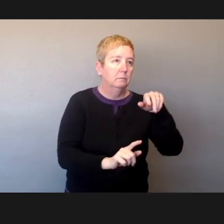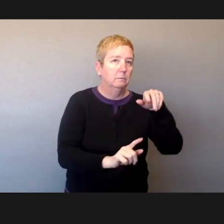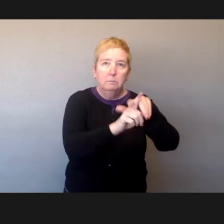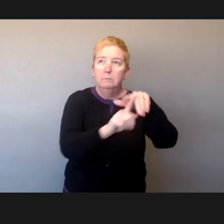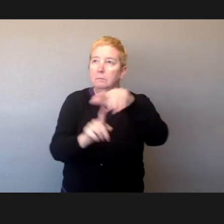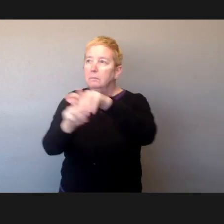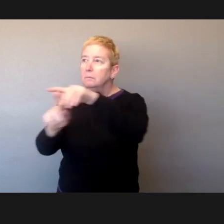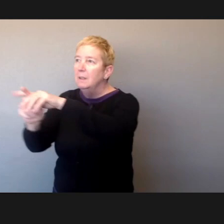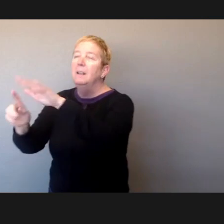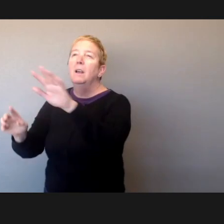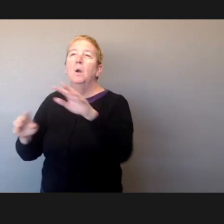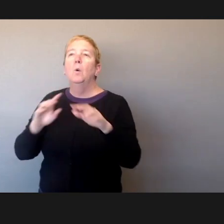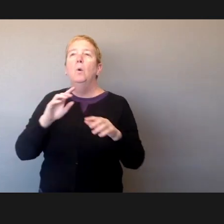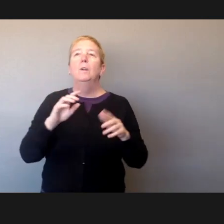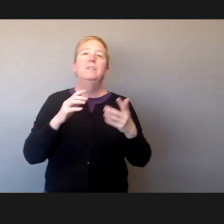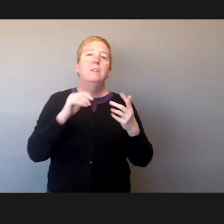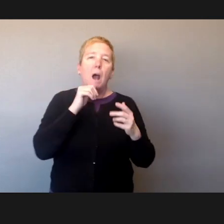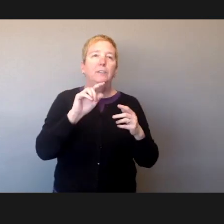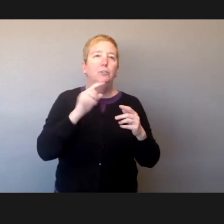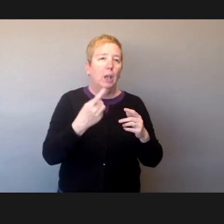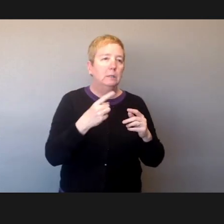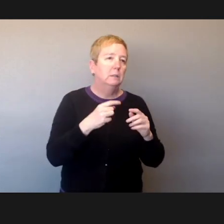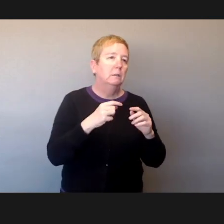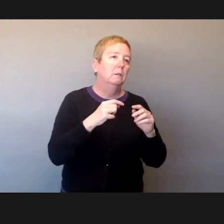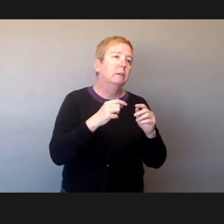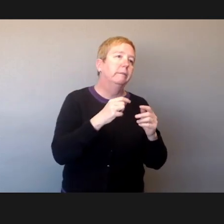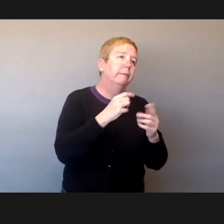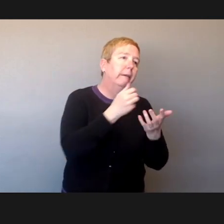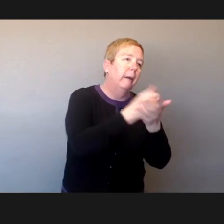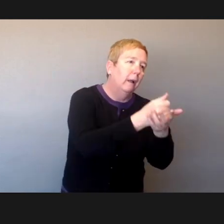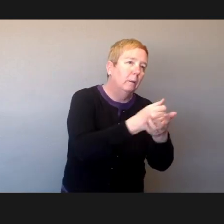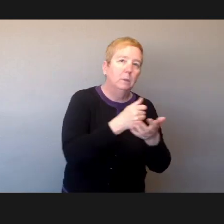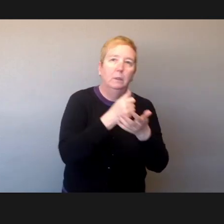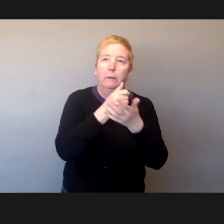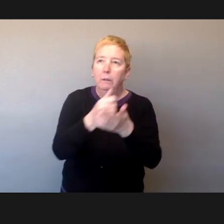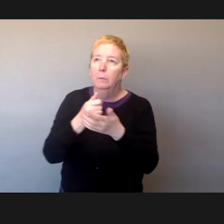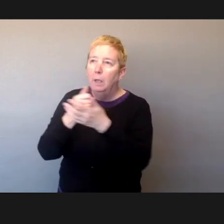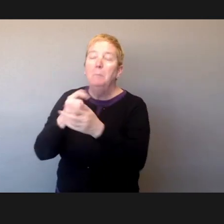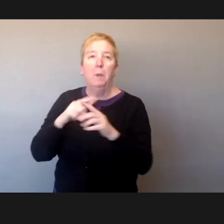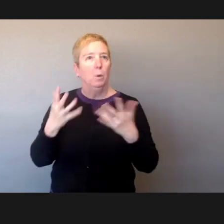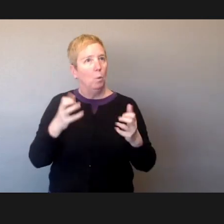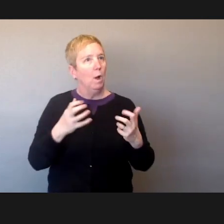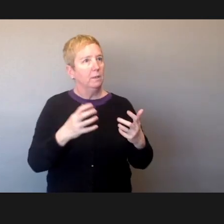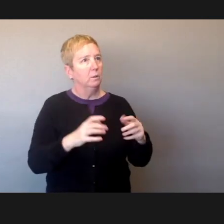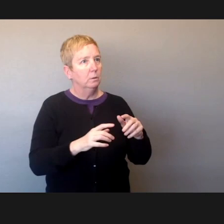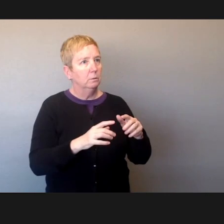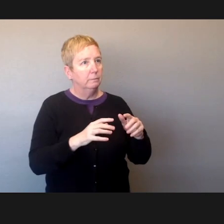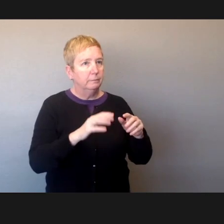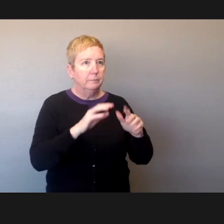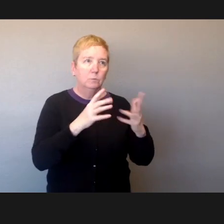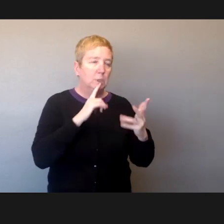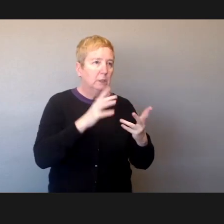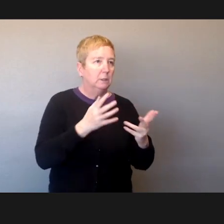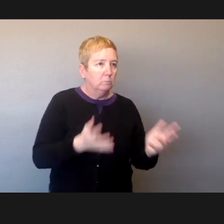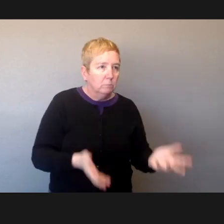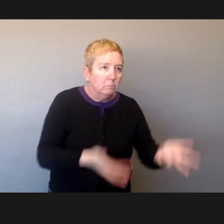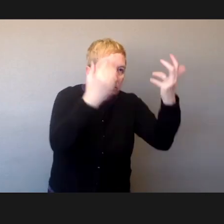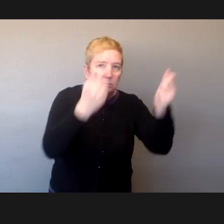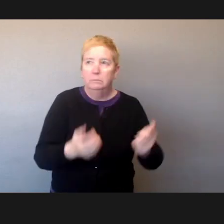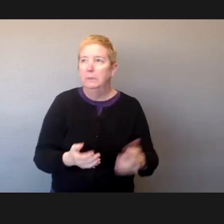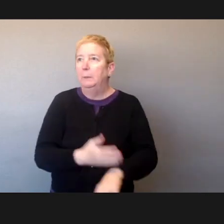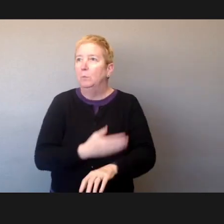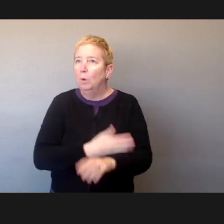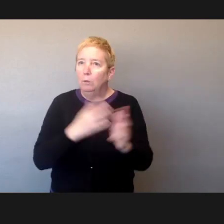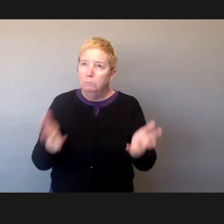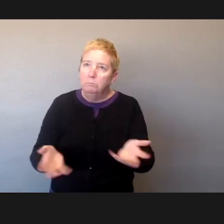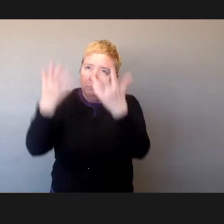chip away at, but make a significant difference in the huge gaps in inequity, the inequities in healthcare.